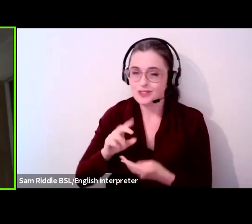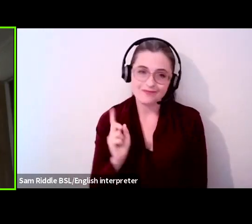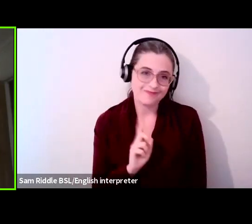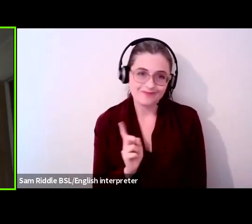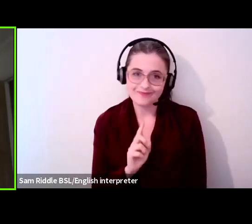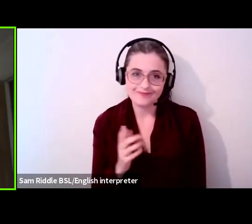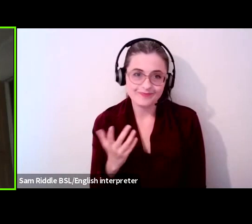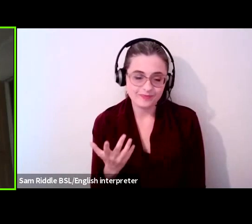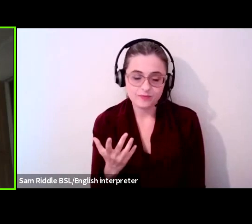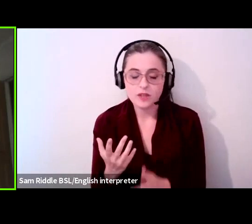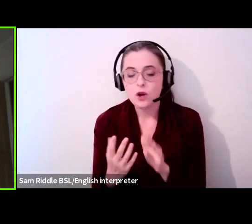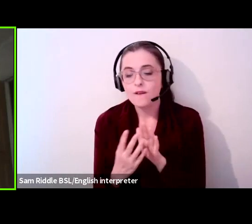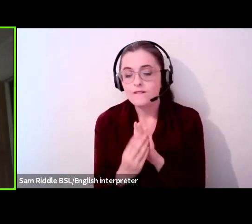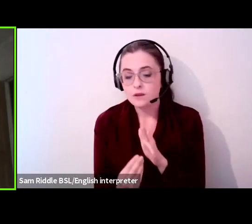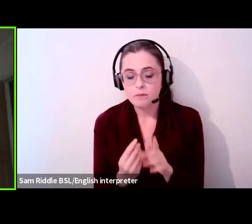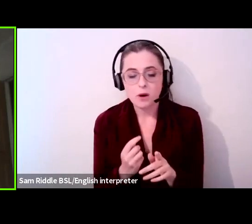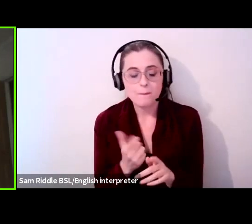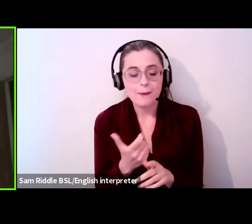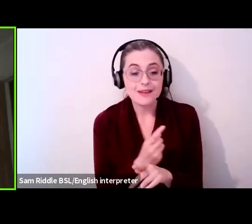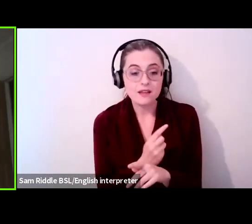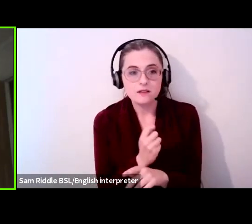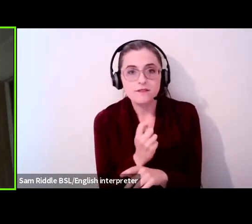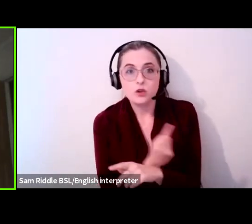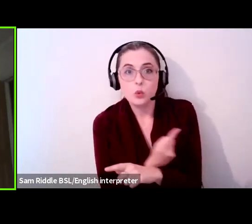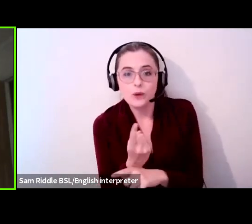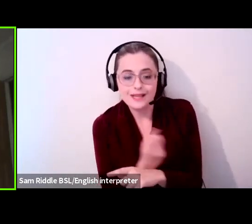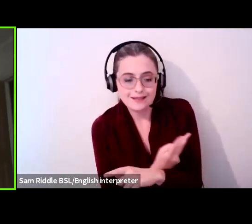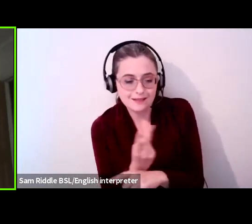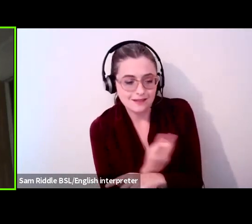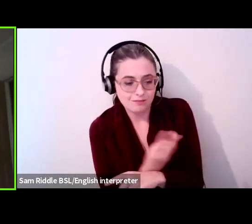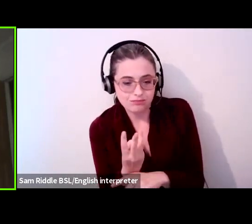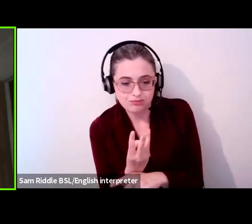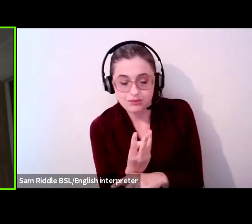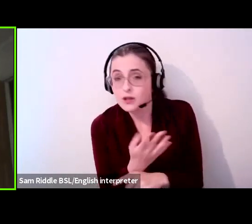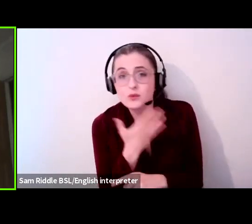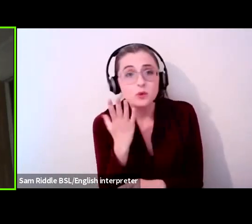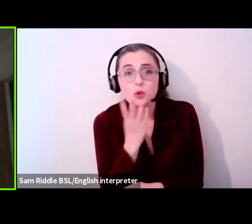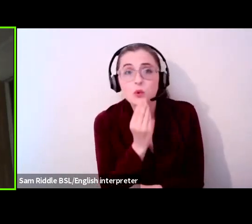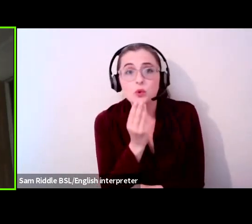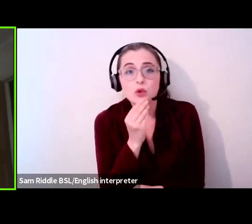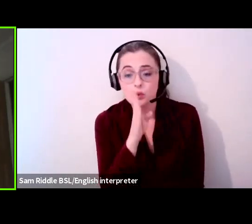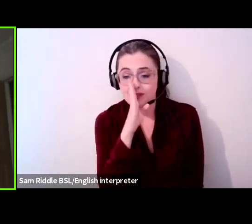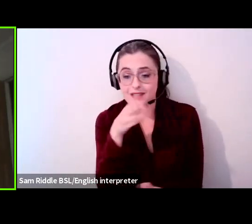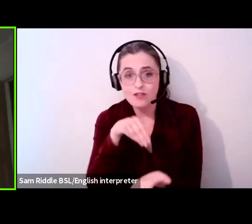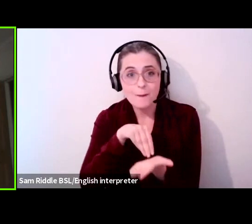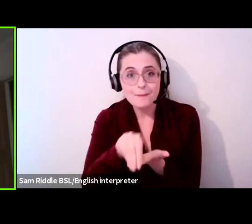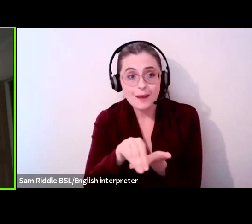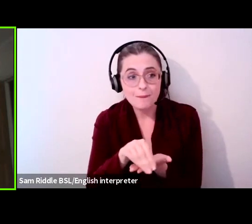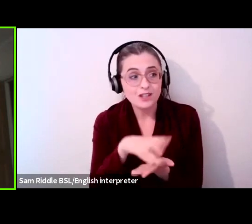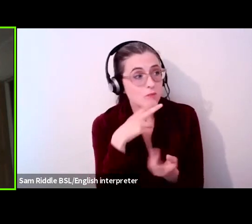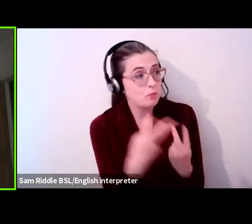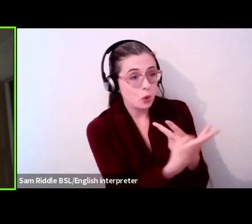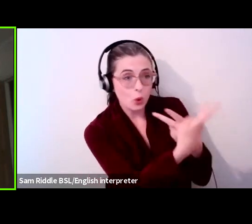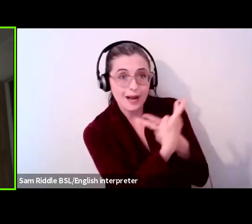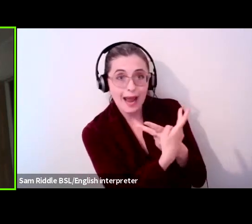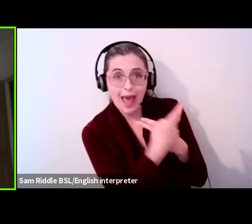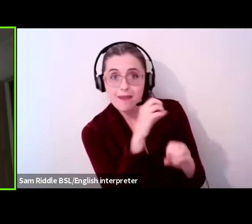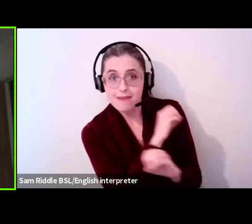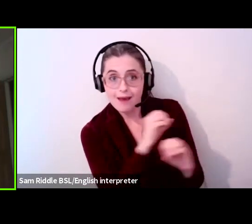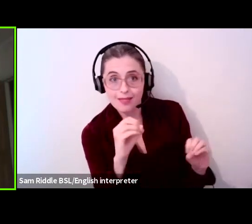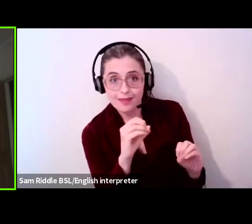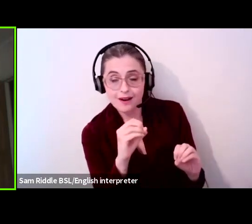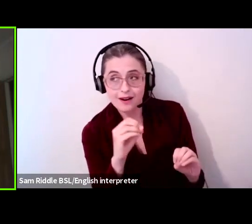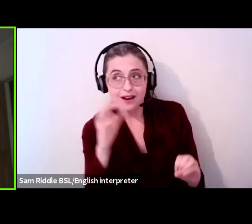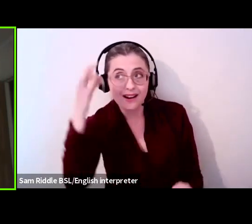if there were weeks where you haven't used your direct payment or care at all, and local authority wants